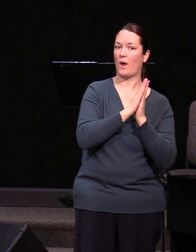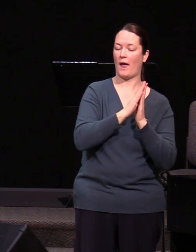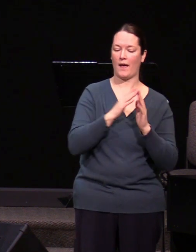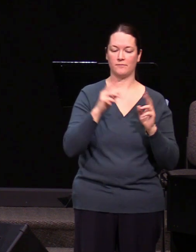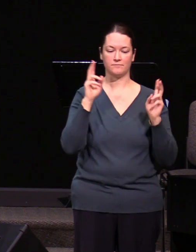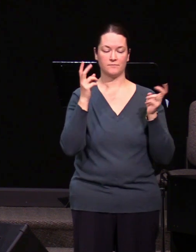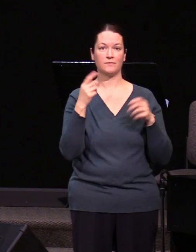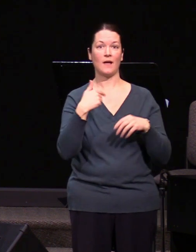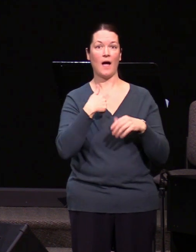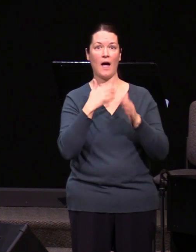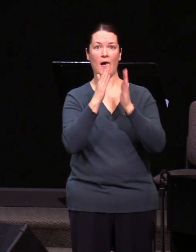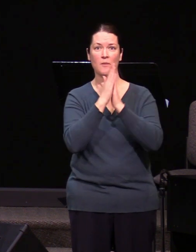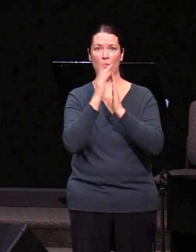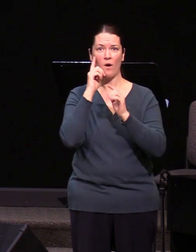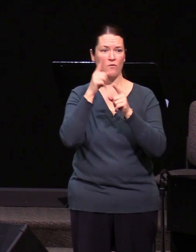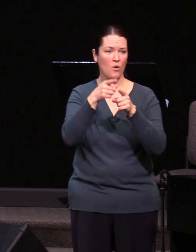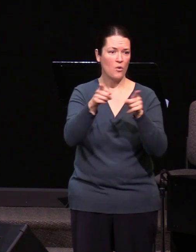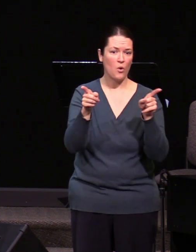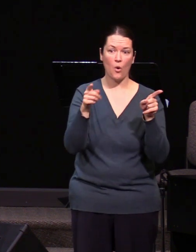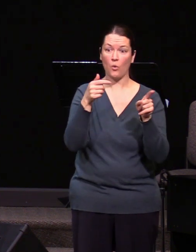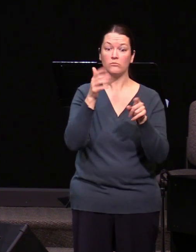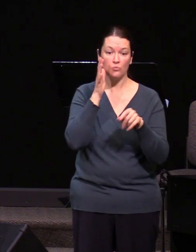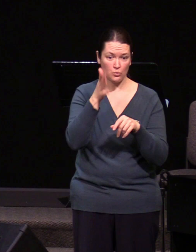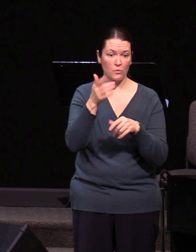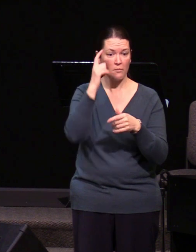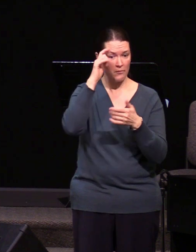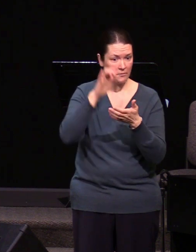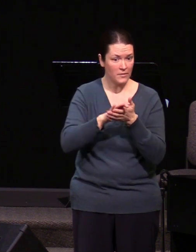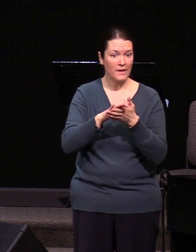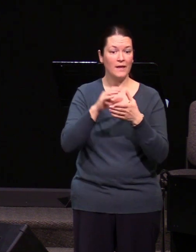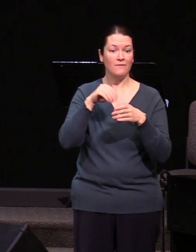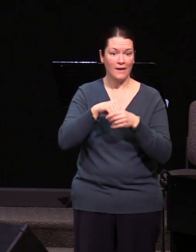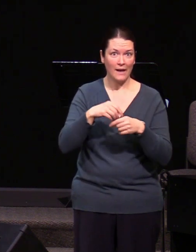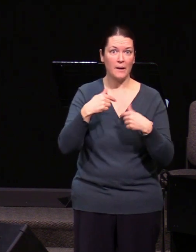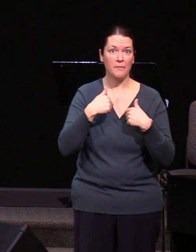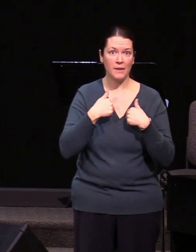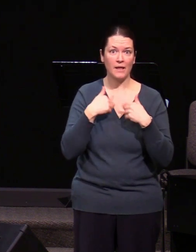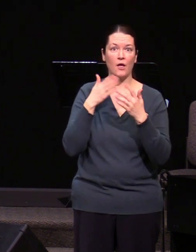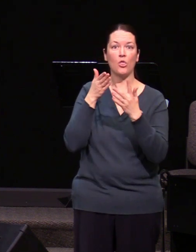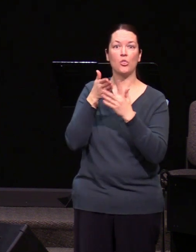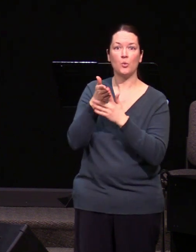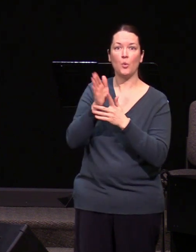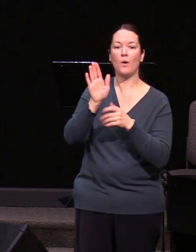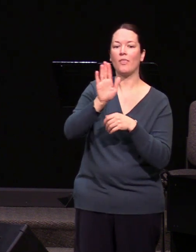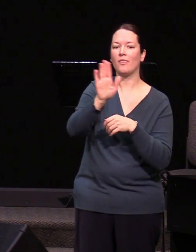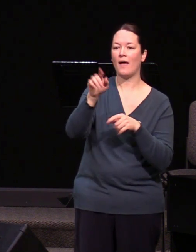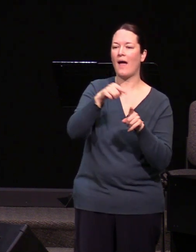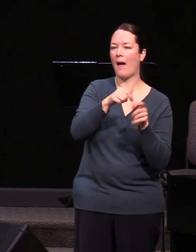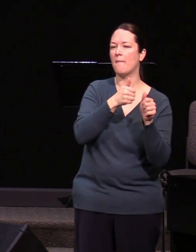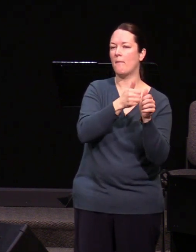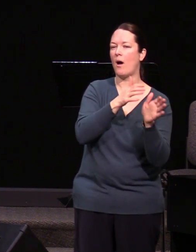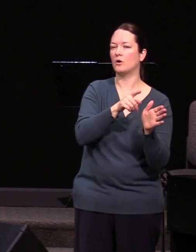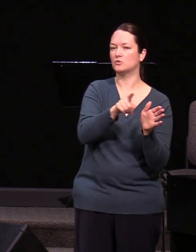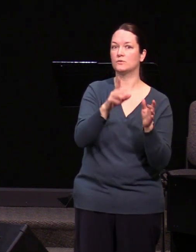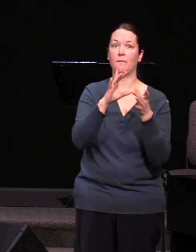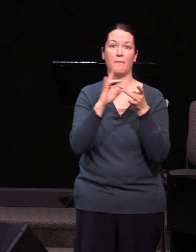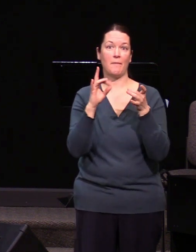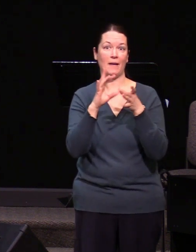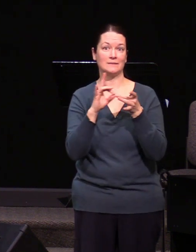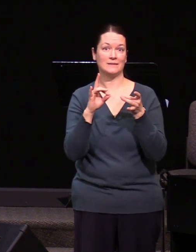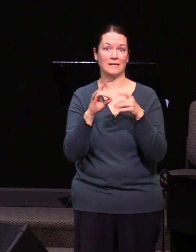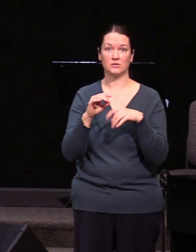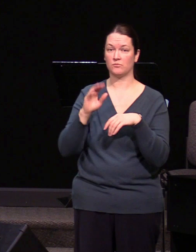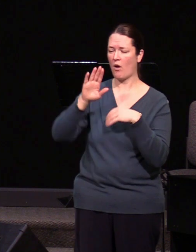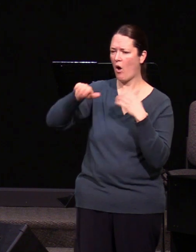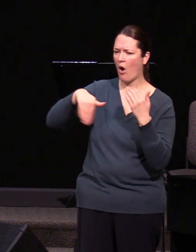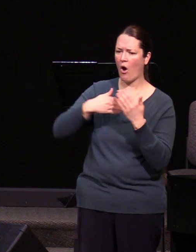I pray also for those who will believe in me through their being the apostles, message. That all of